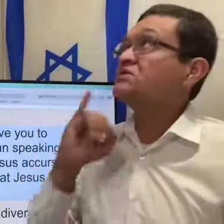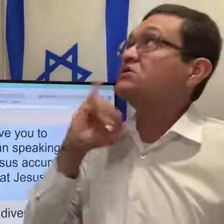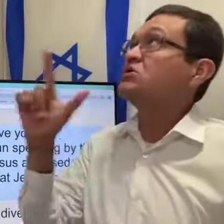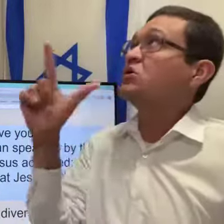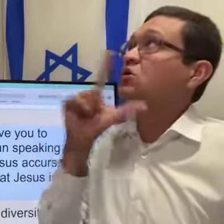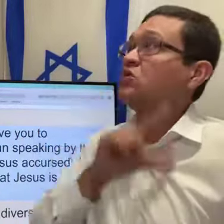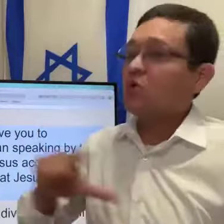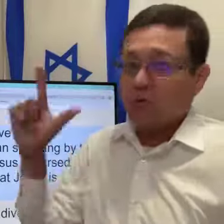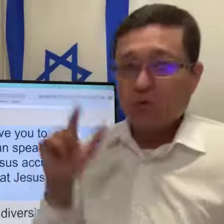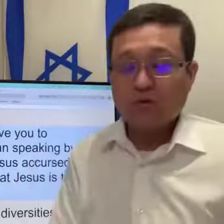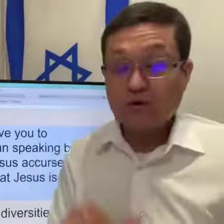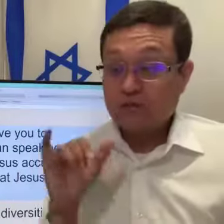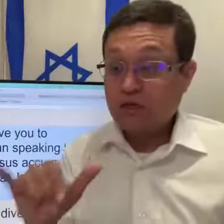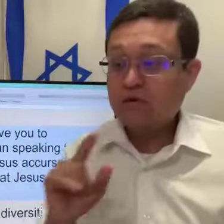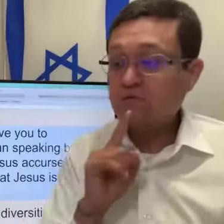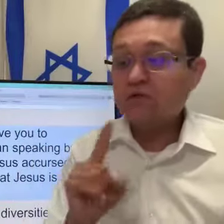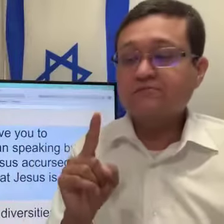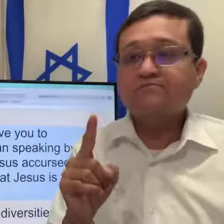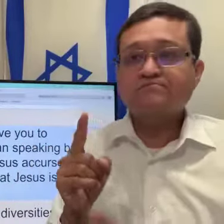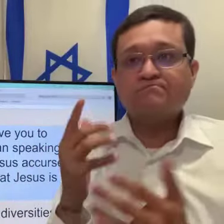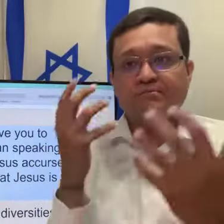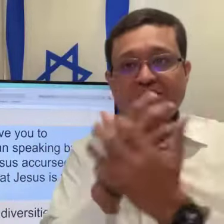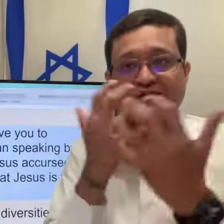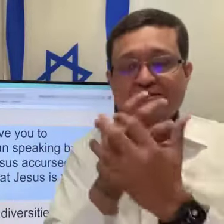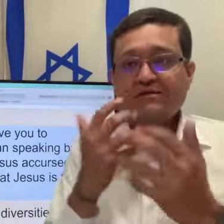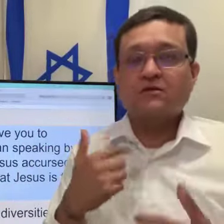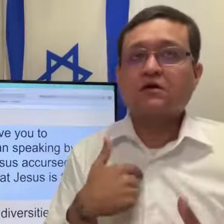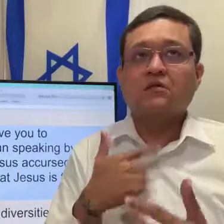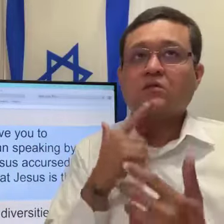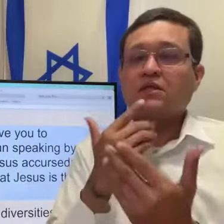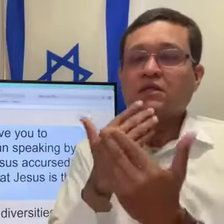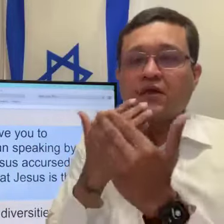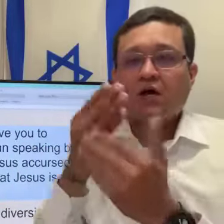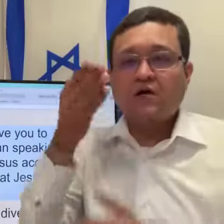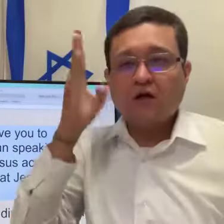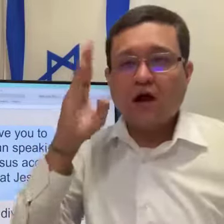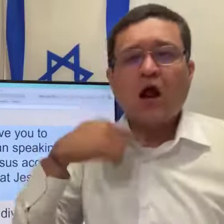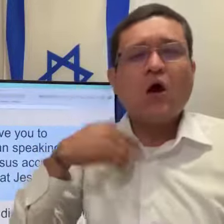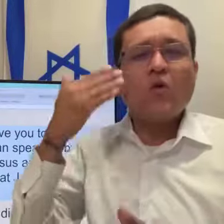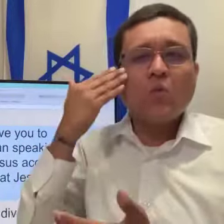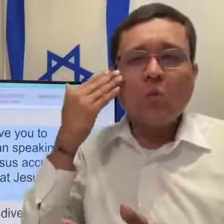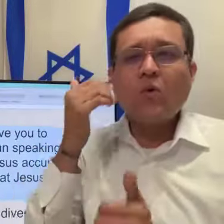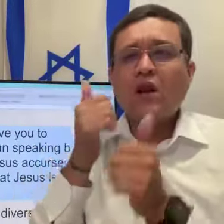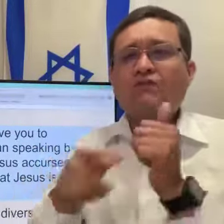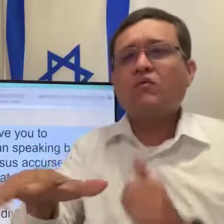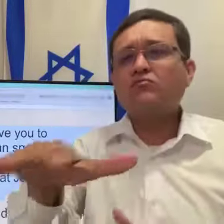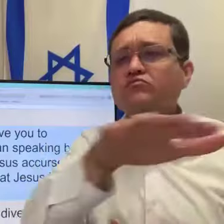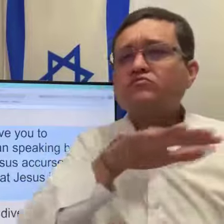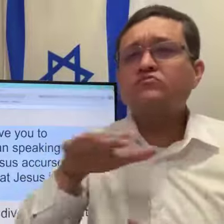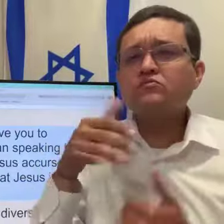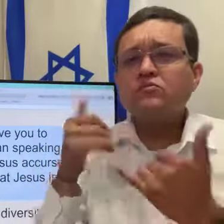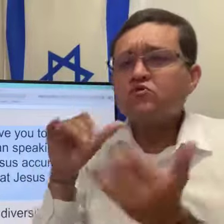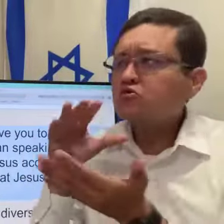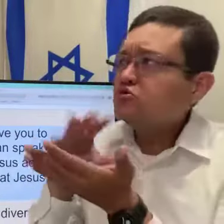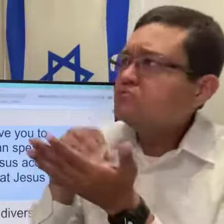Holy Ghost actually perks our heart, we know and we understand that Jesus is Lord. It's really amazing. I want to thank God, you know,